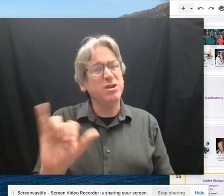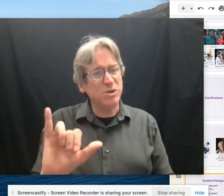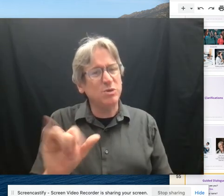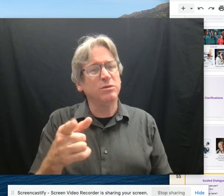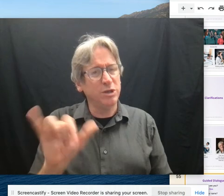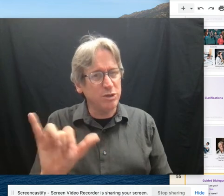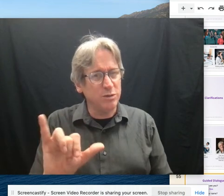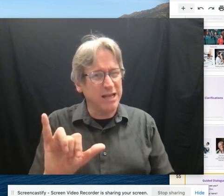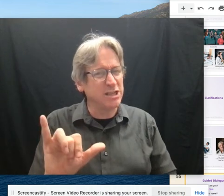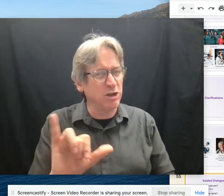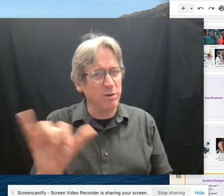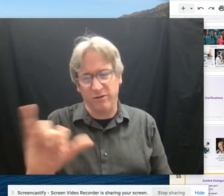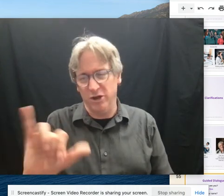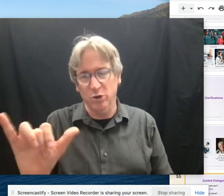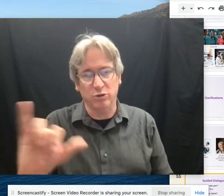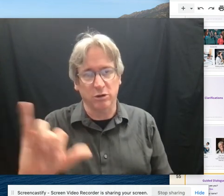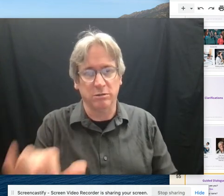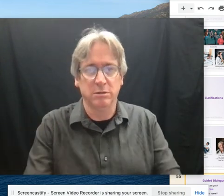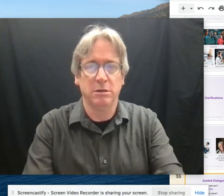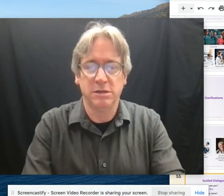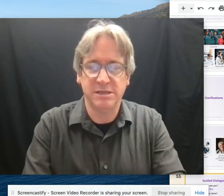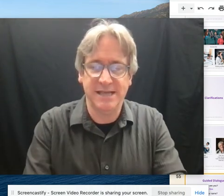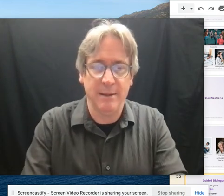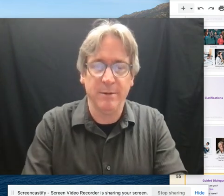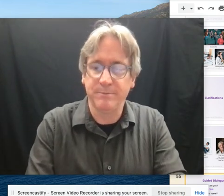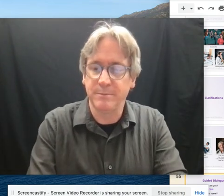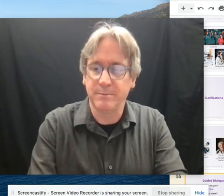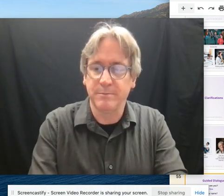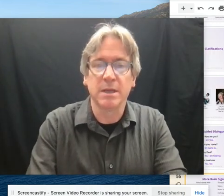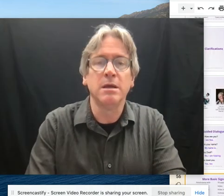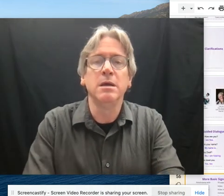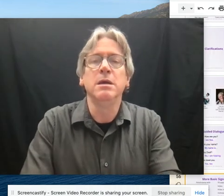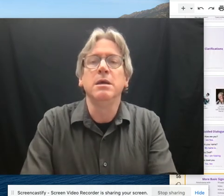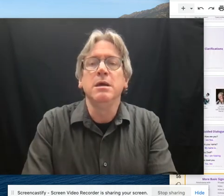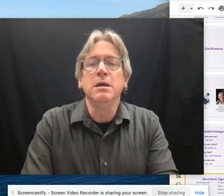too. That's a good one for the neutral same.